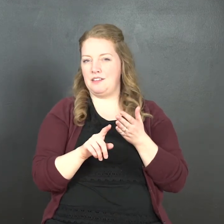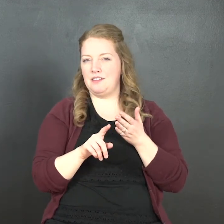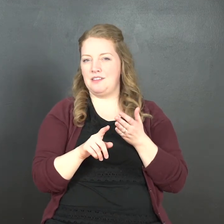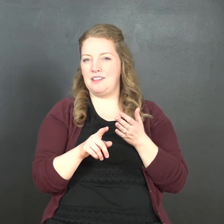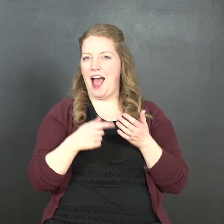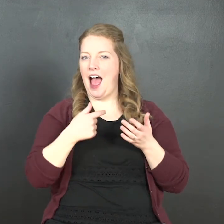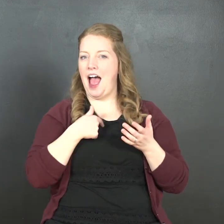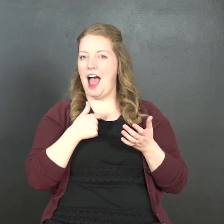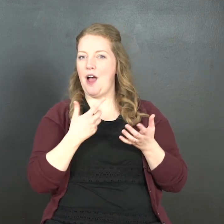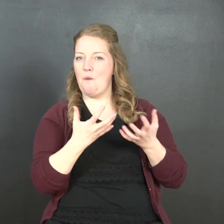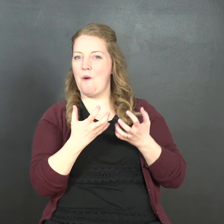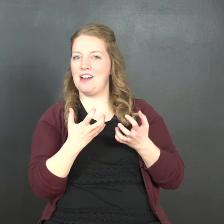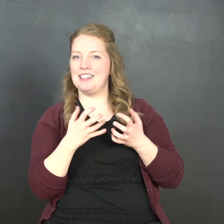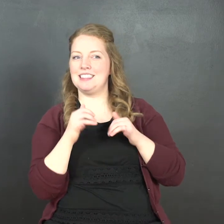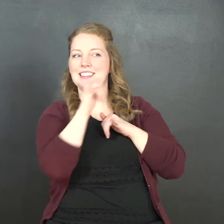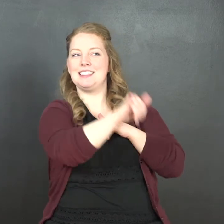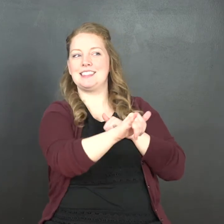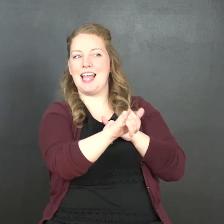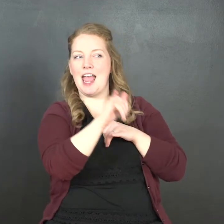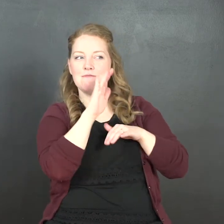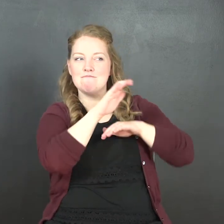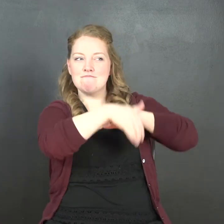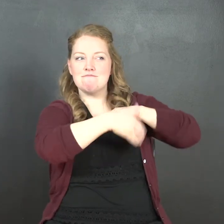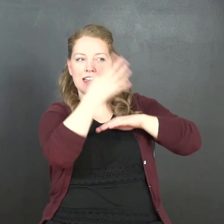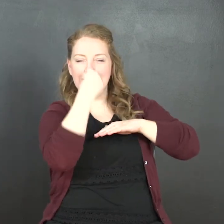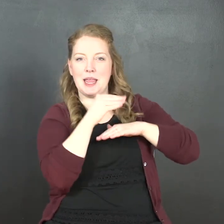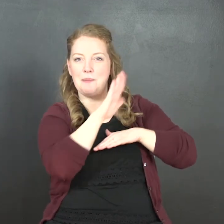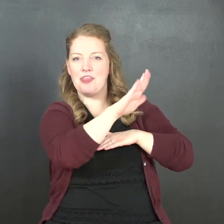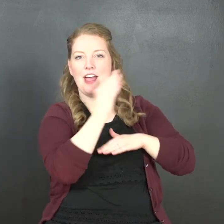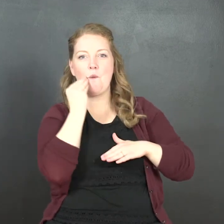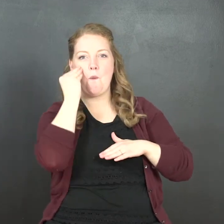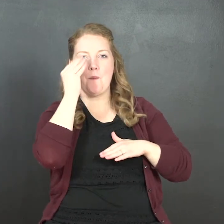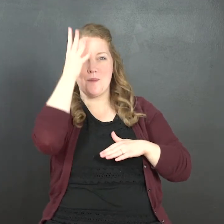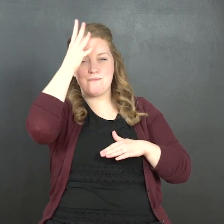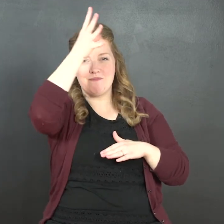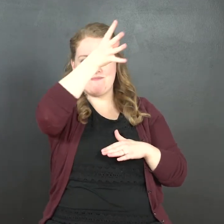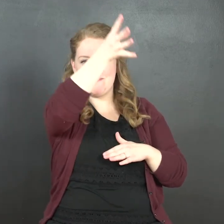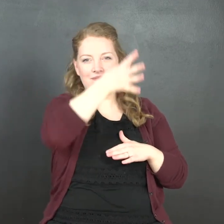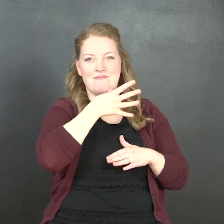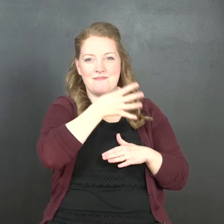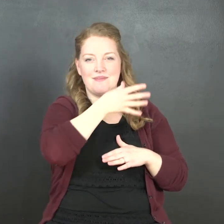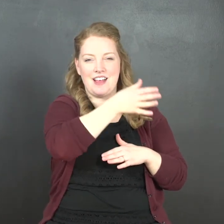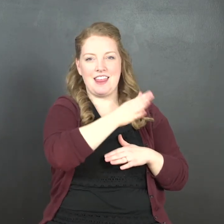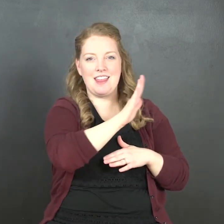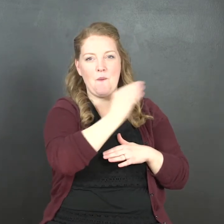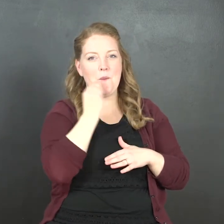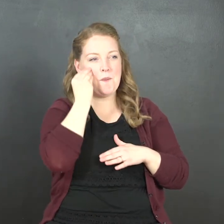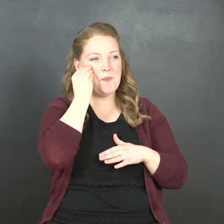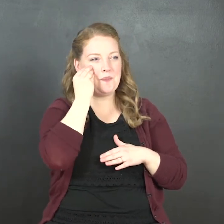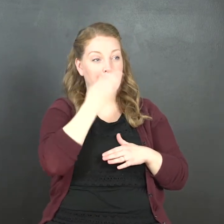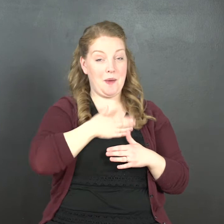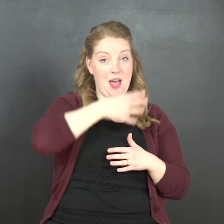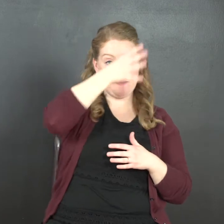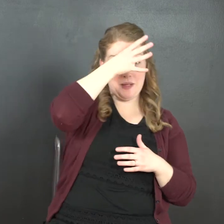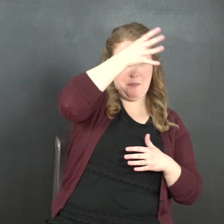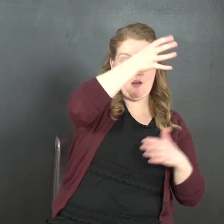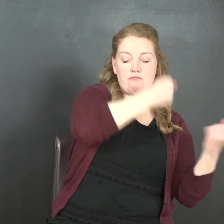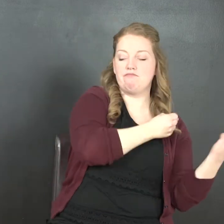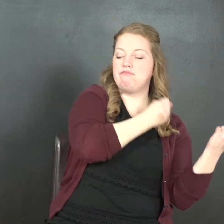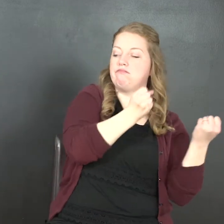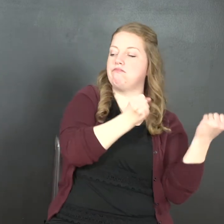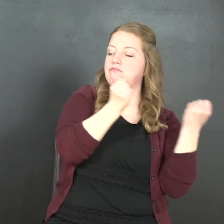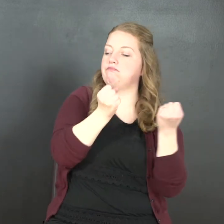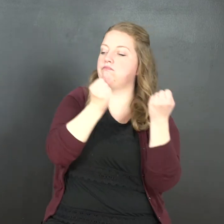40, 45 miles away from where my grandparents lived. And so my papa drove all the way to pick me up after school one